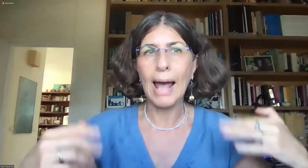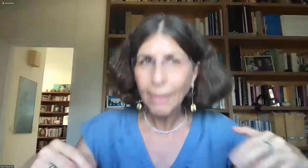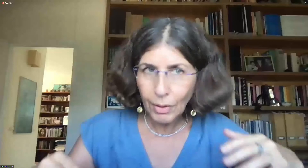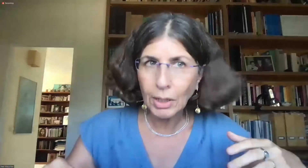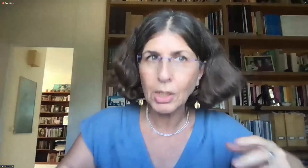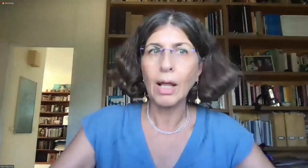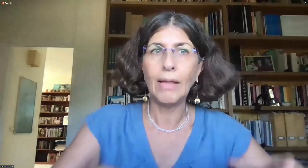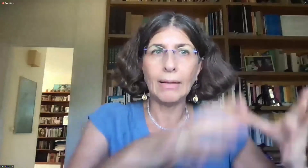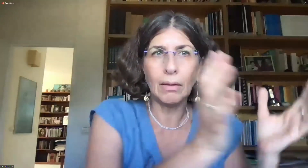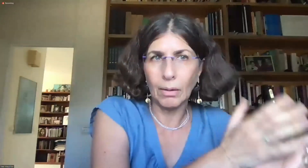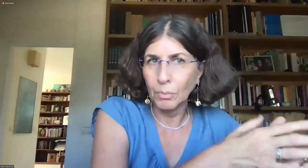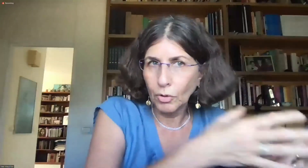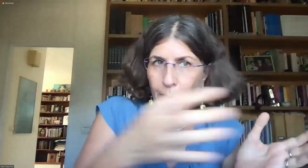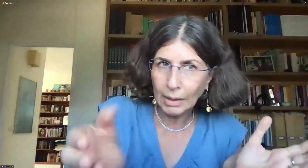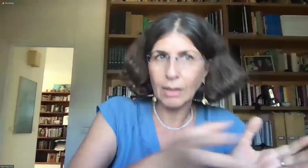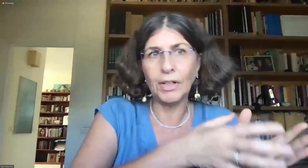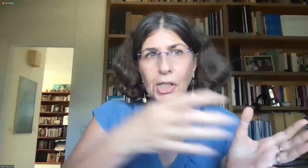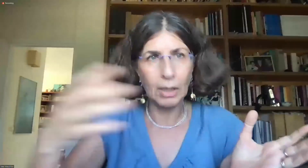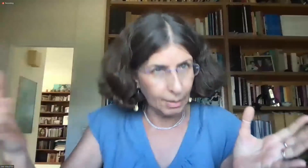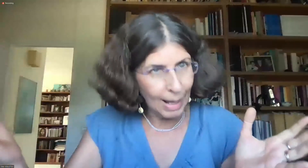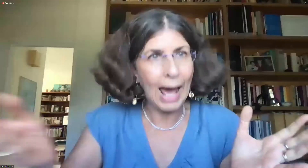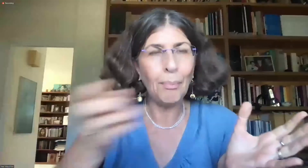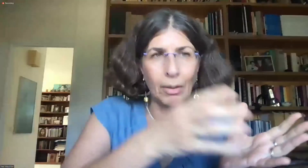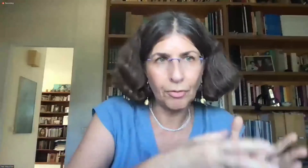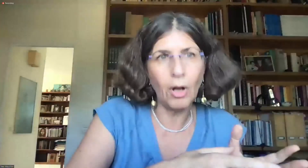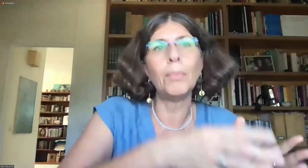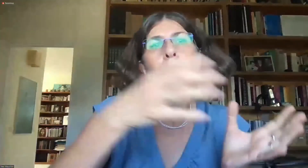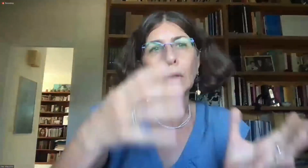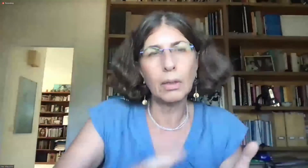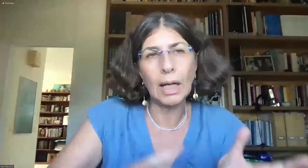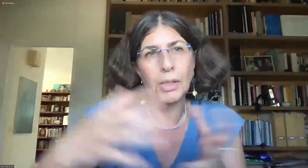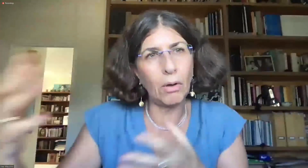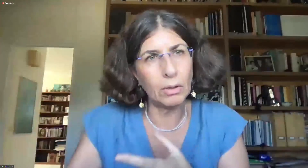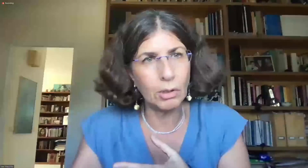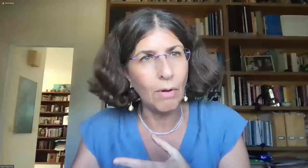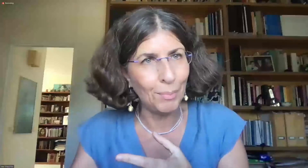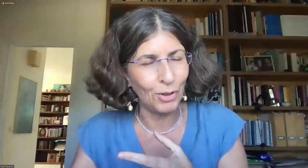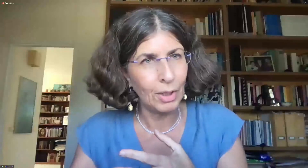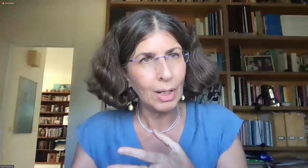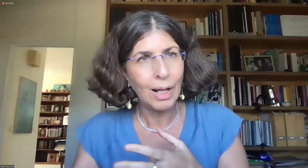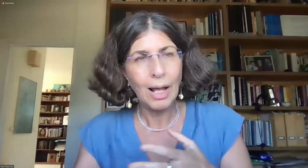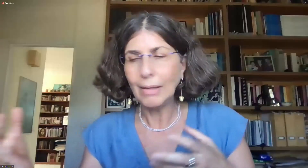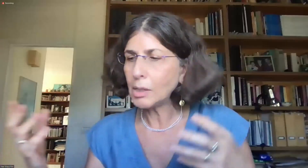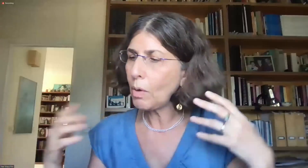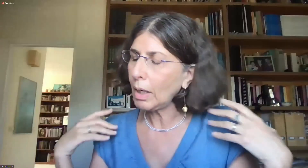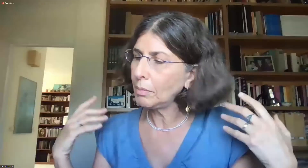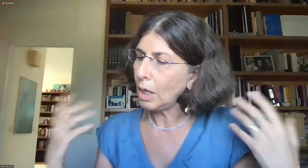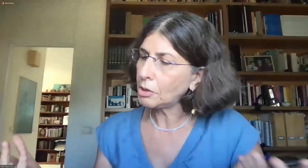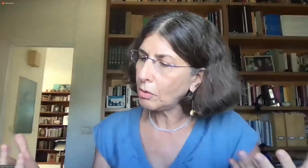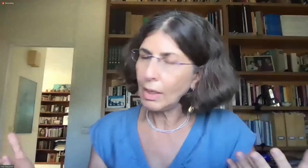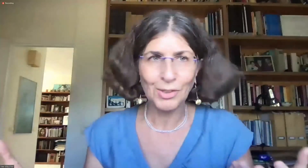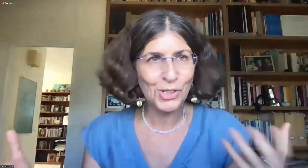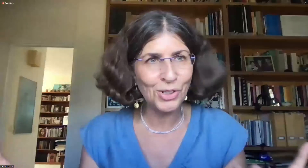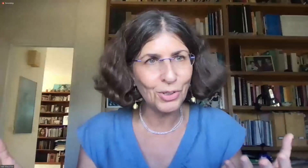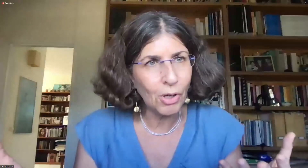use language that the movement eventually may happen from lexicon to grammar. And that's why I'm not